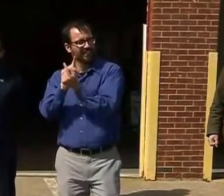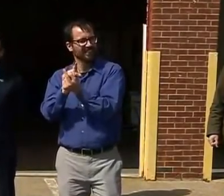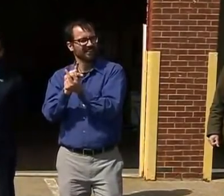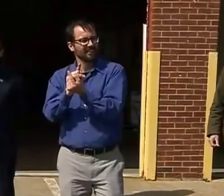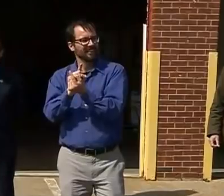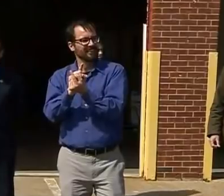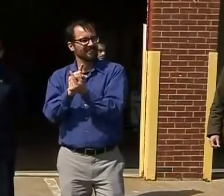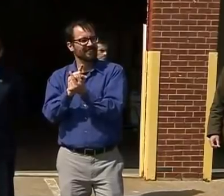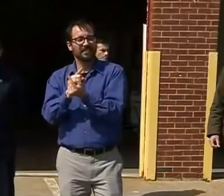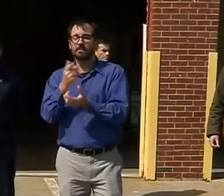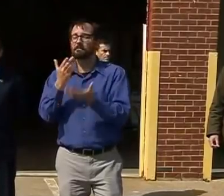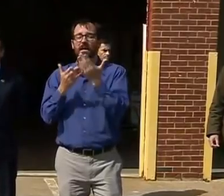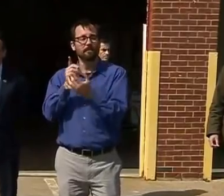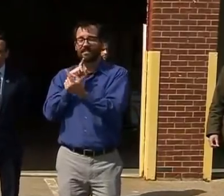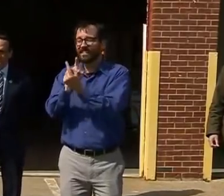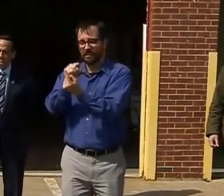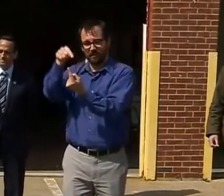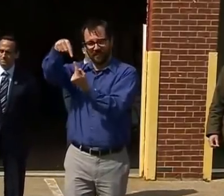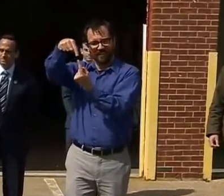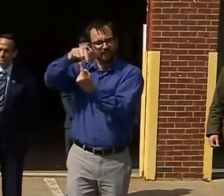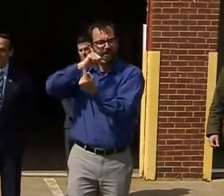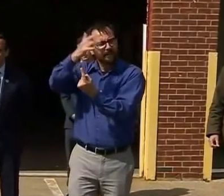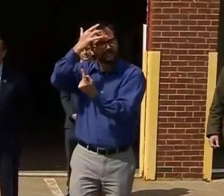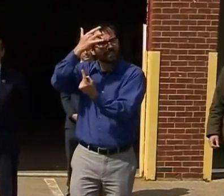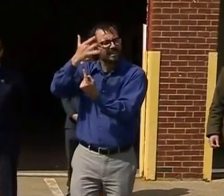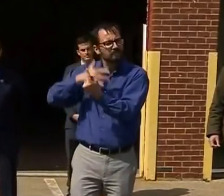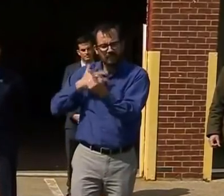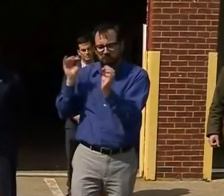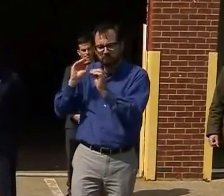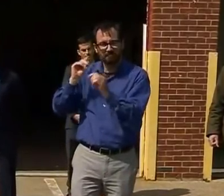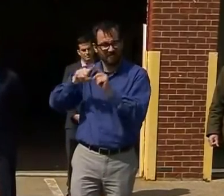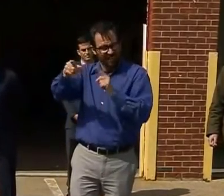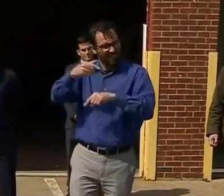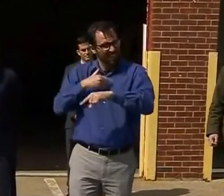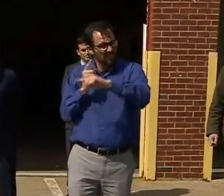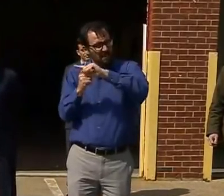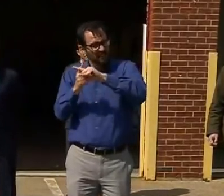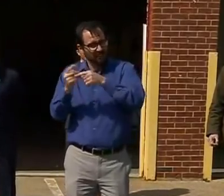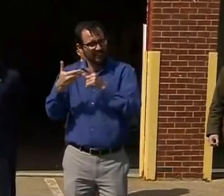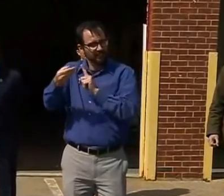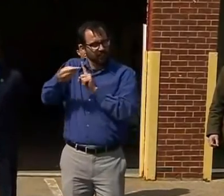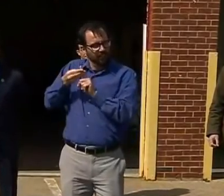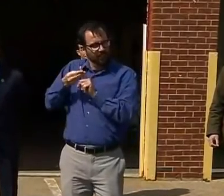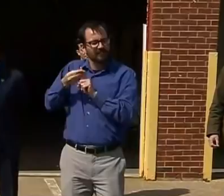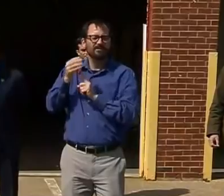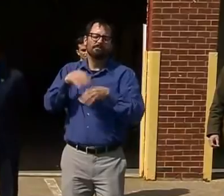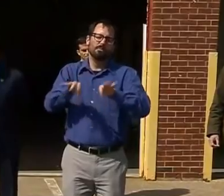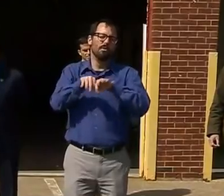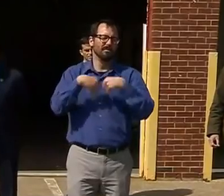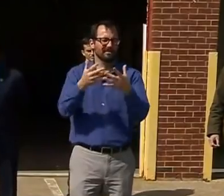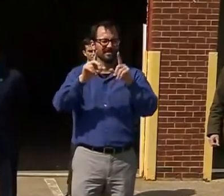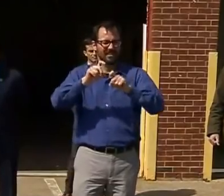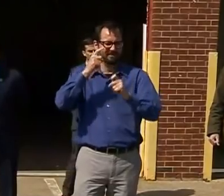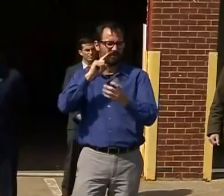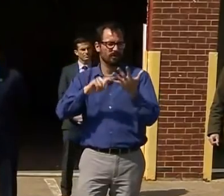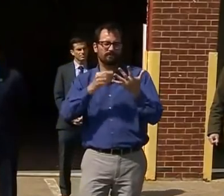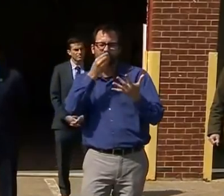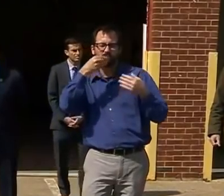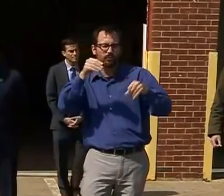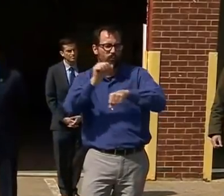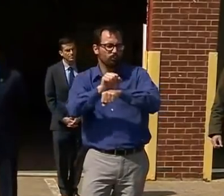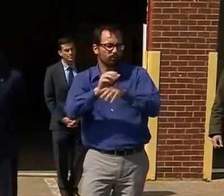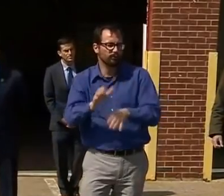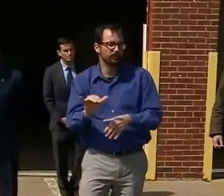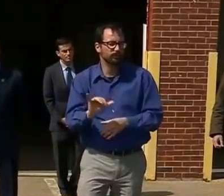is such a big and important issue here going forward. Governor, what's the latest update on your situation? The president continues to say that the governors are